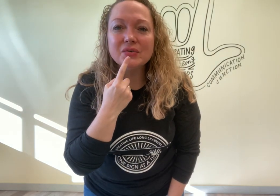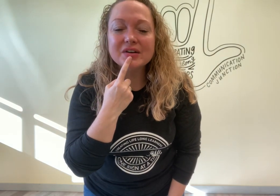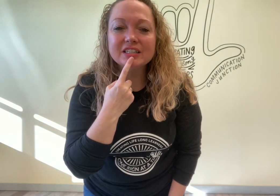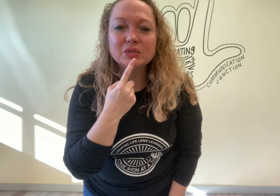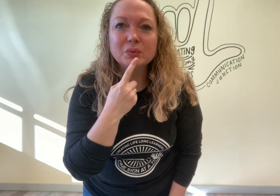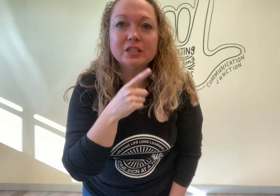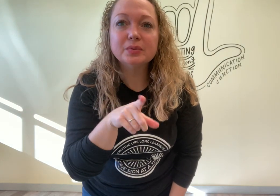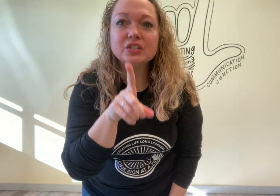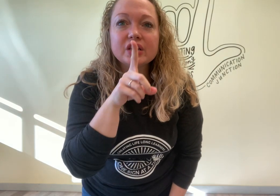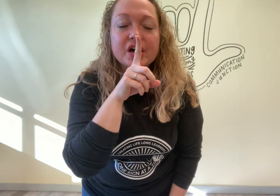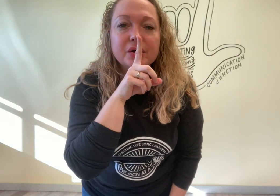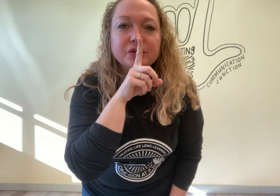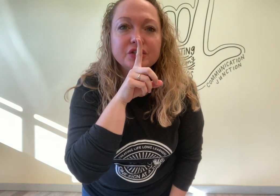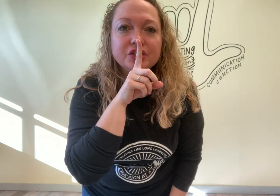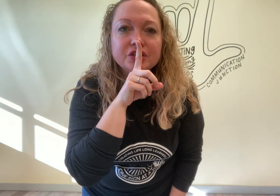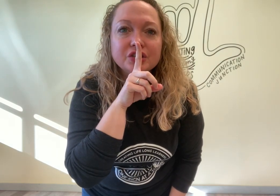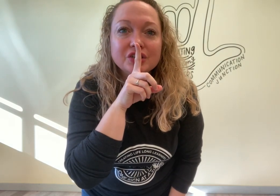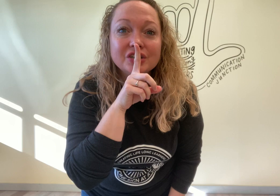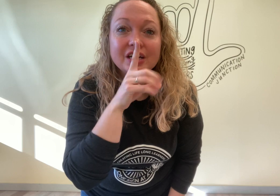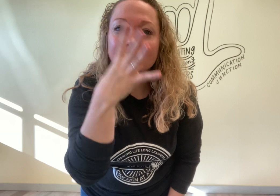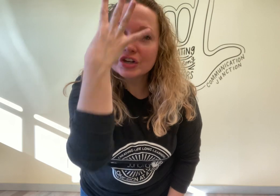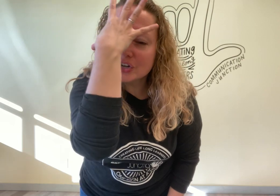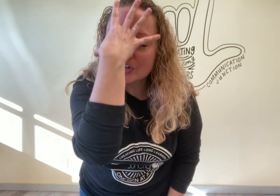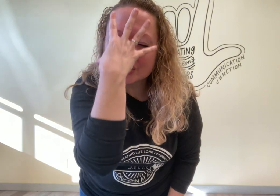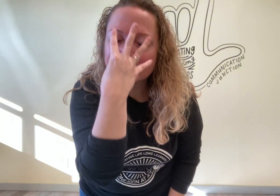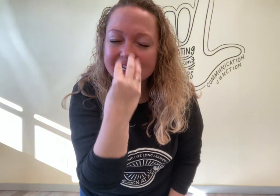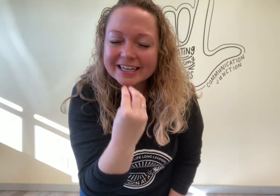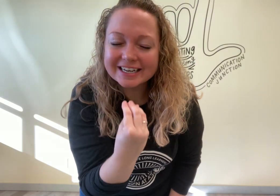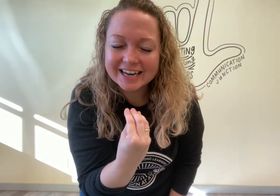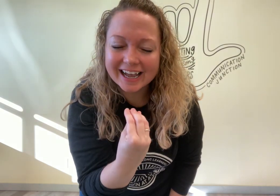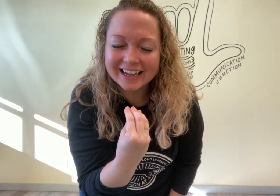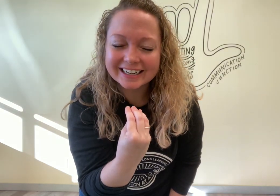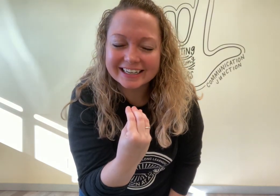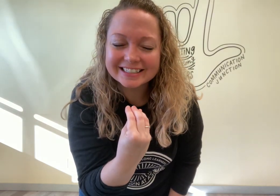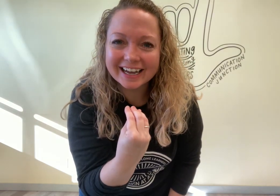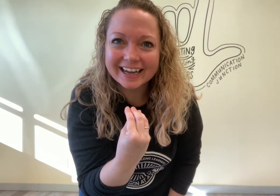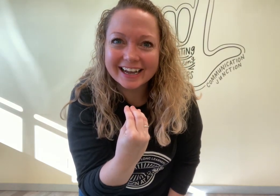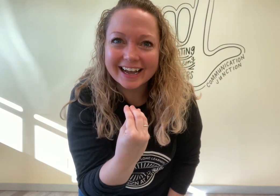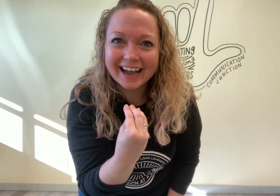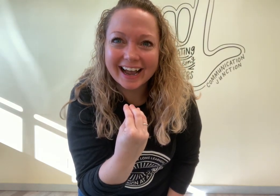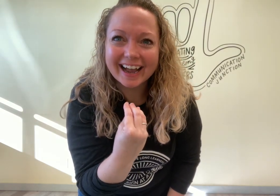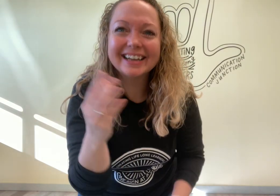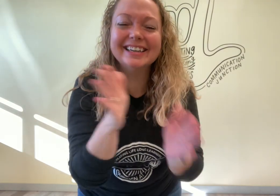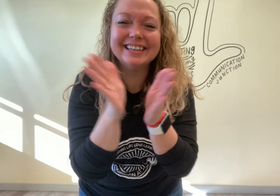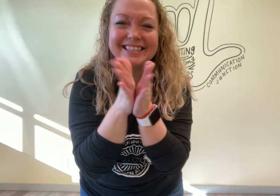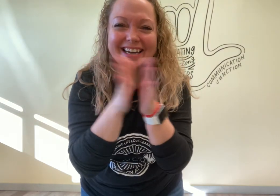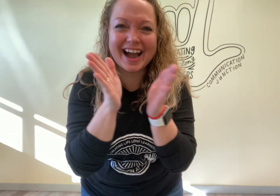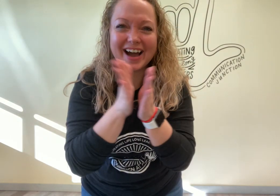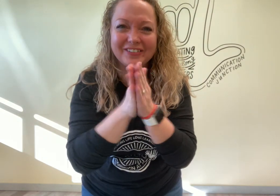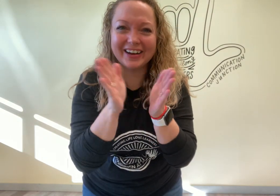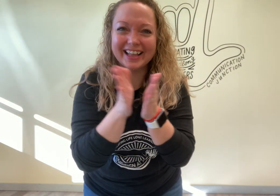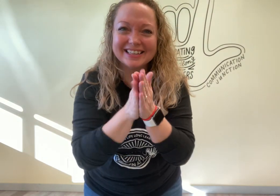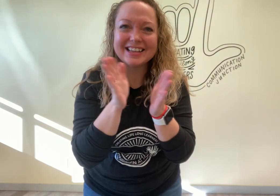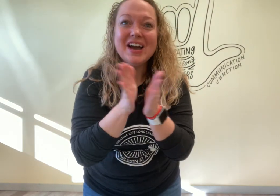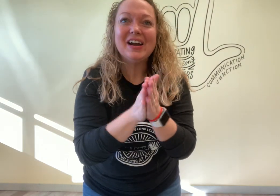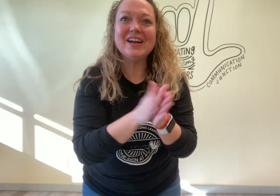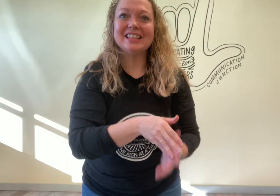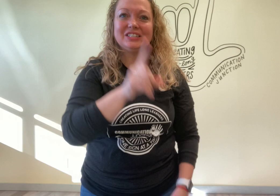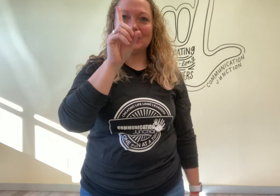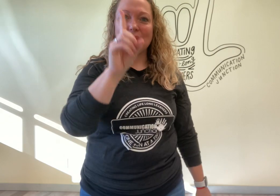voice whispers low, shh, good night. Good job, friends. All right, let's do it